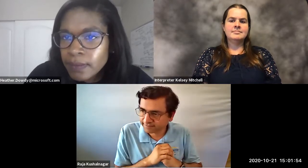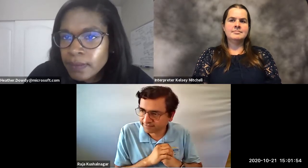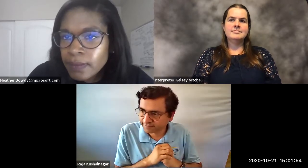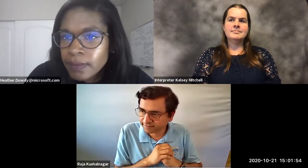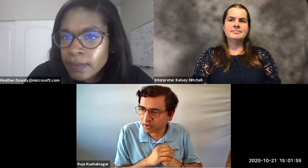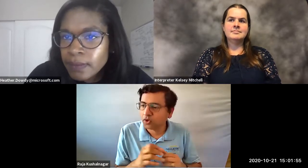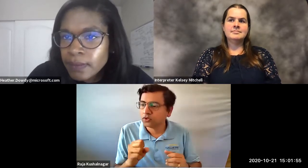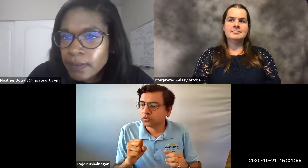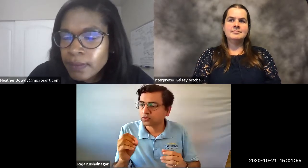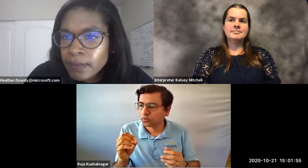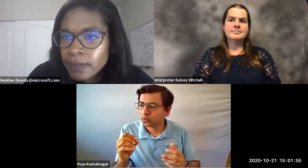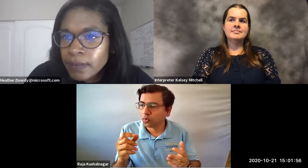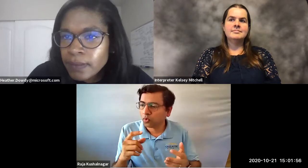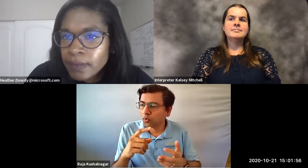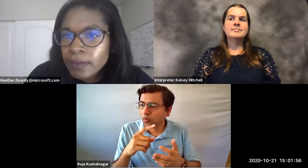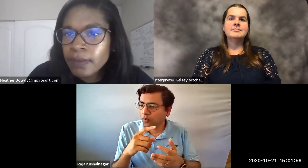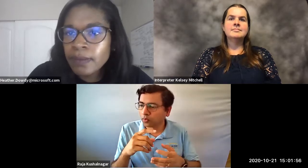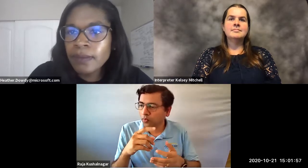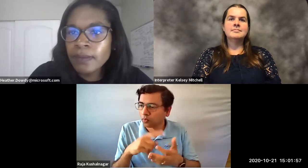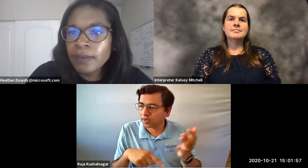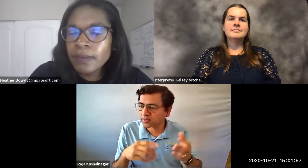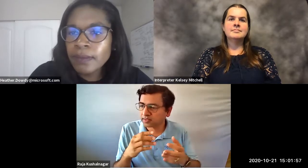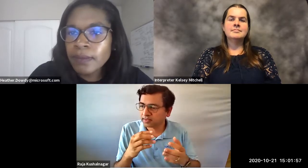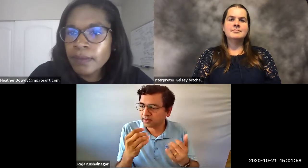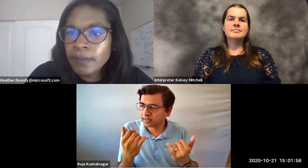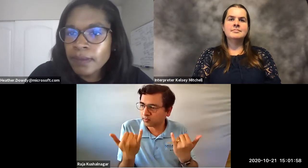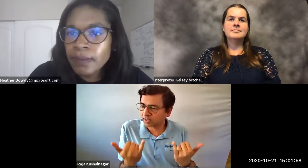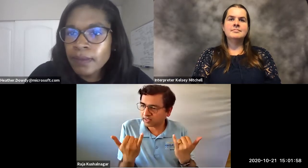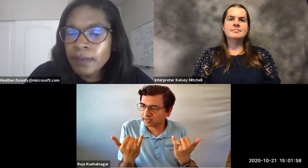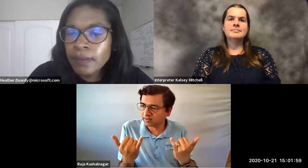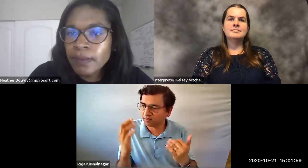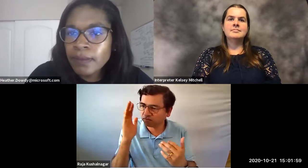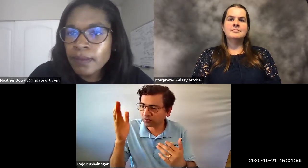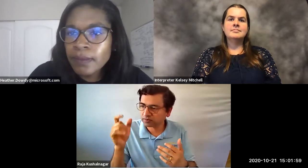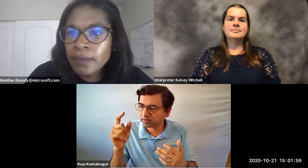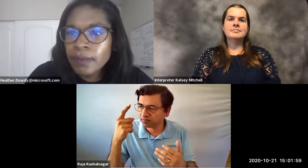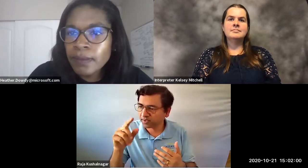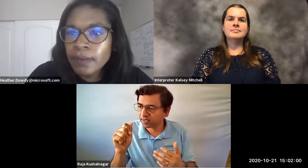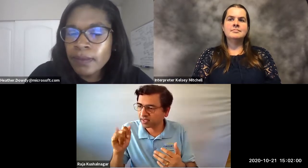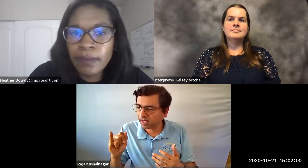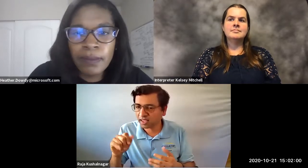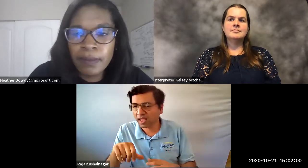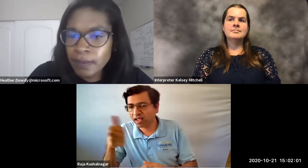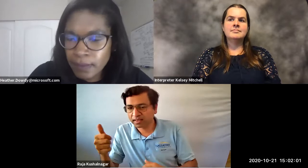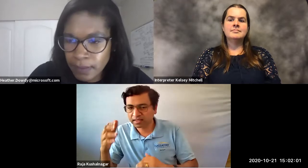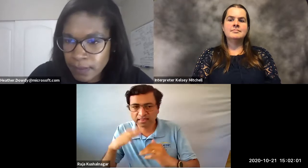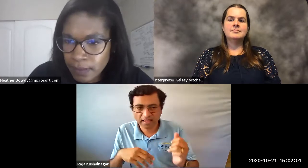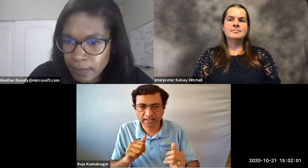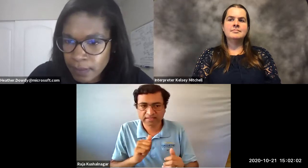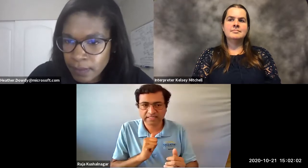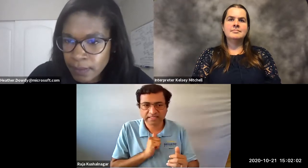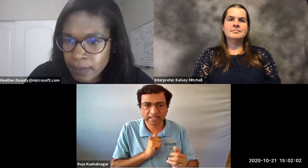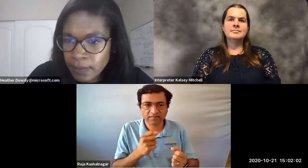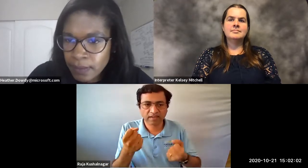can sign your questions for you. Okay, so we've received a question. It asks, what is the